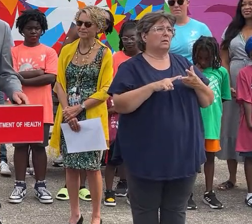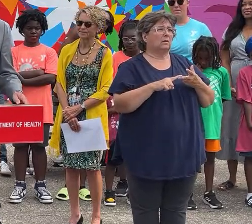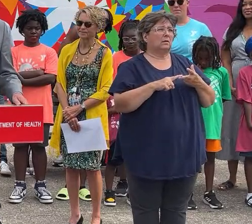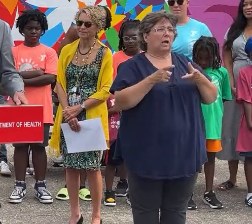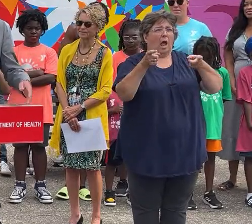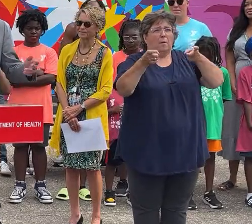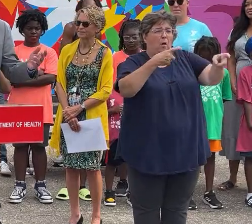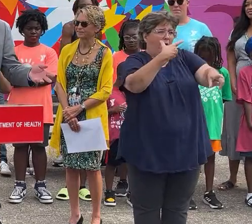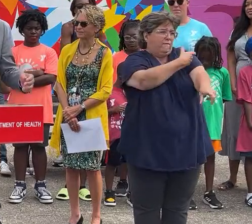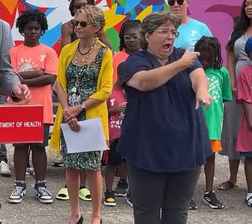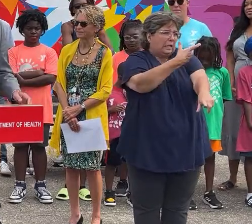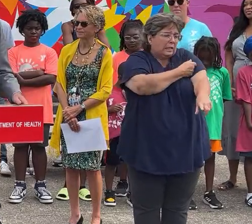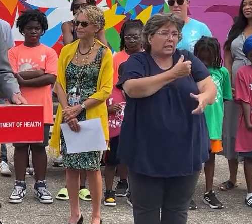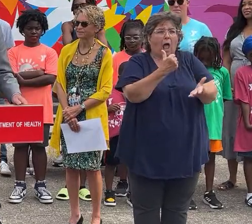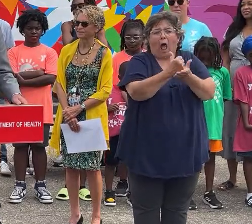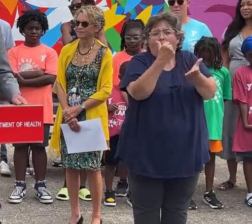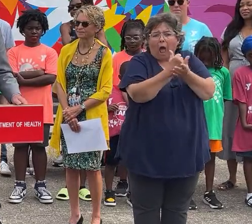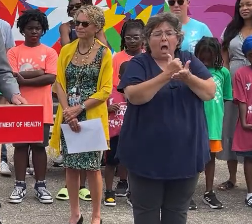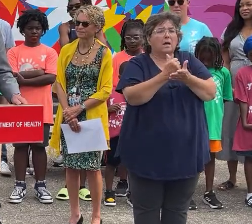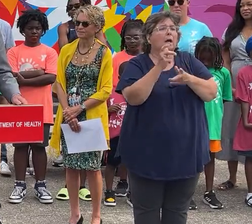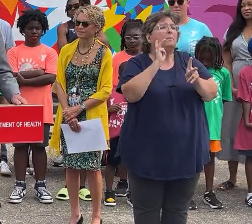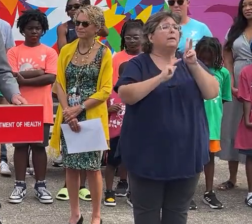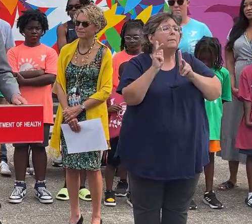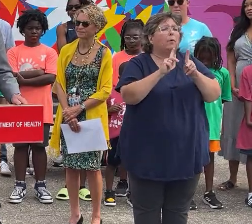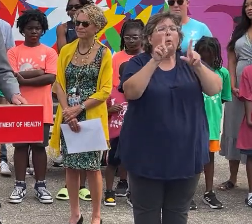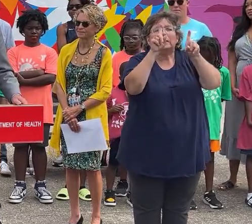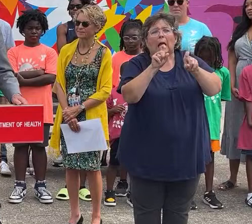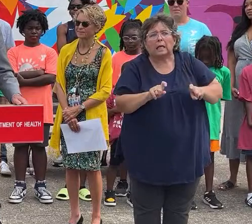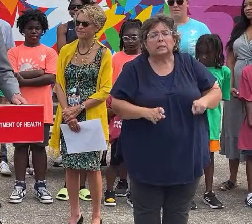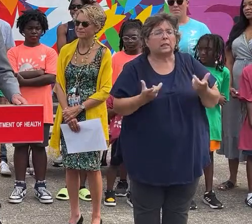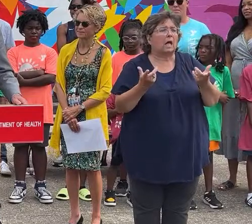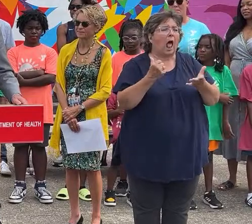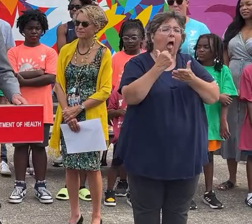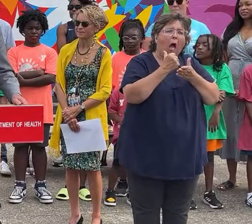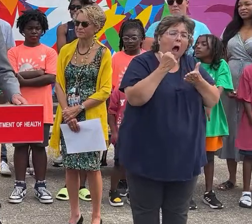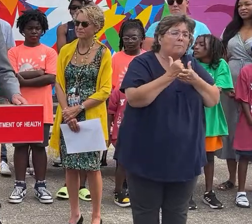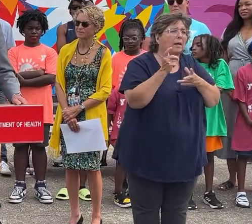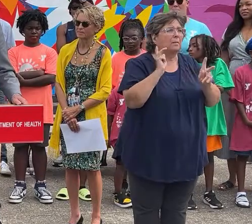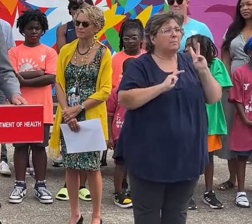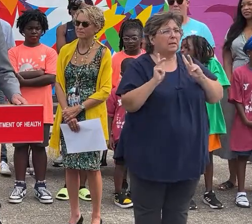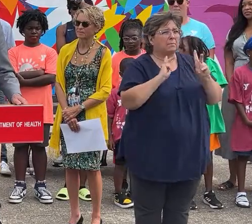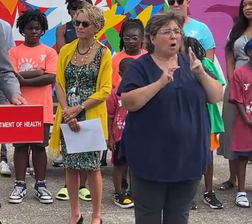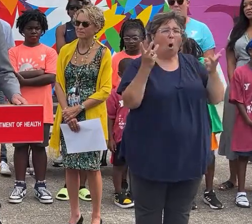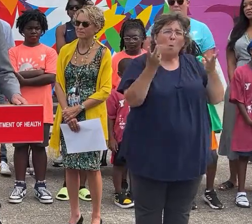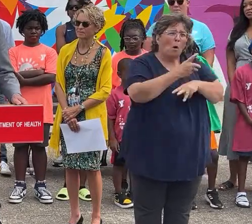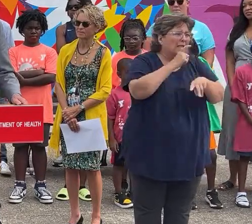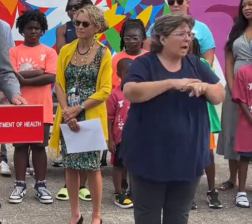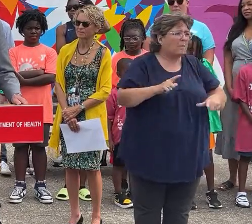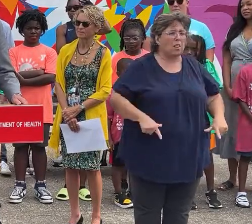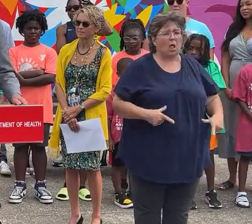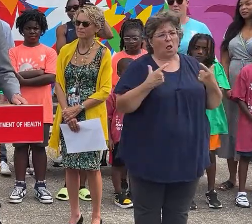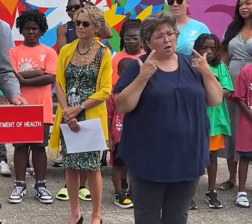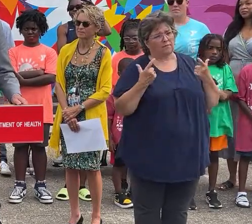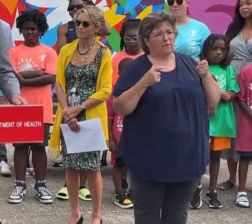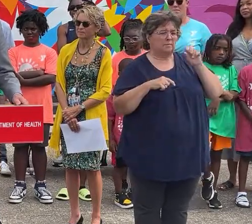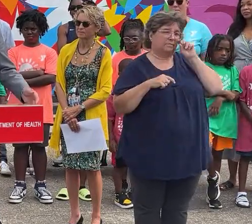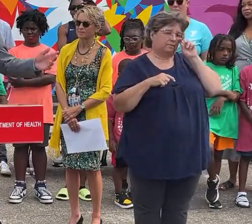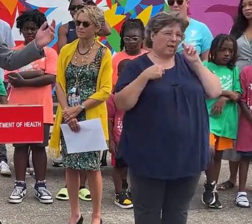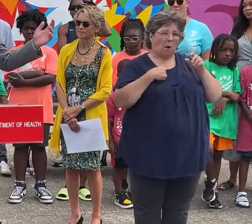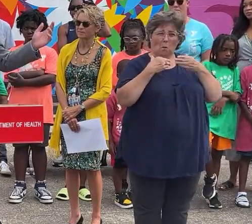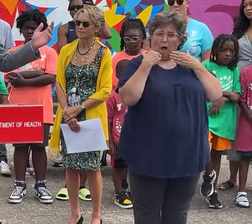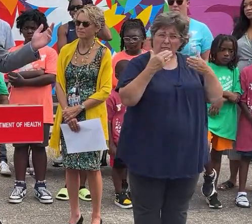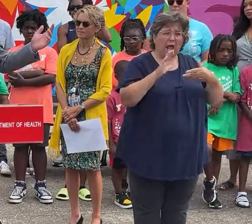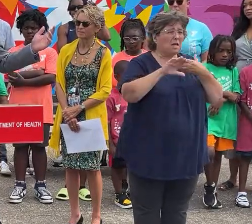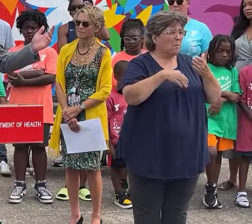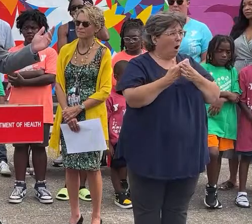administering vaccines, was assisting those on the front line doing testing and helping those at really one of the worst times of their lives. And I want to